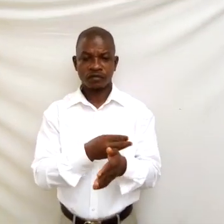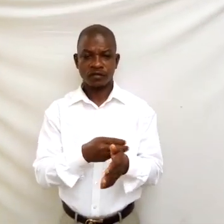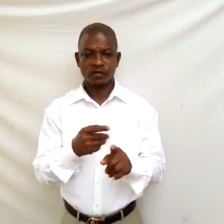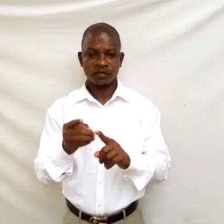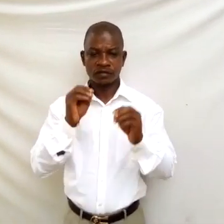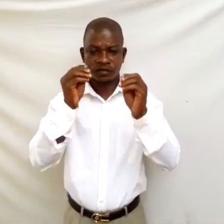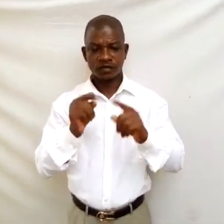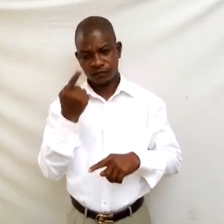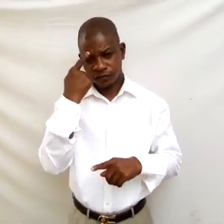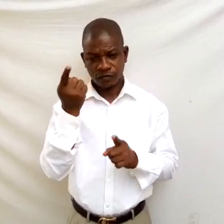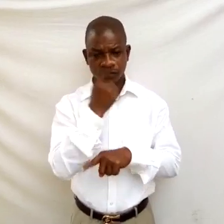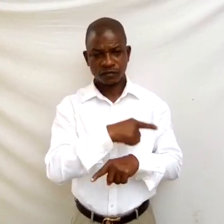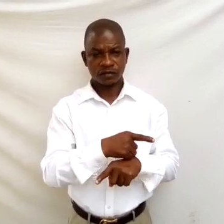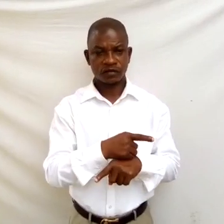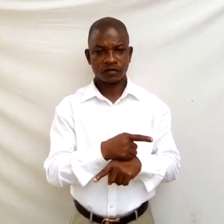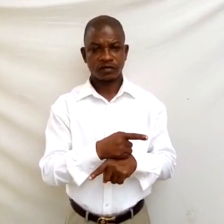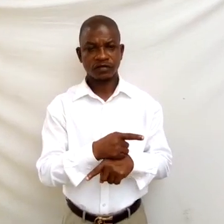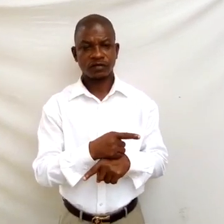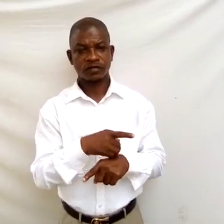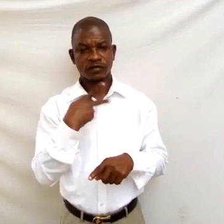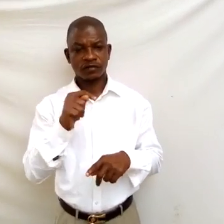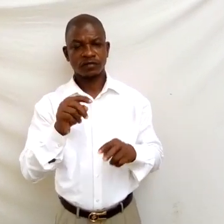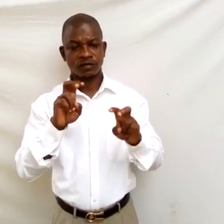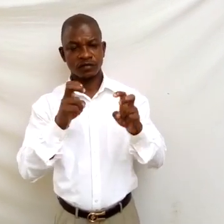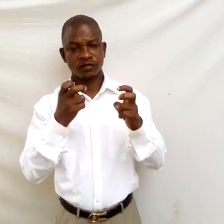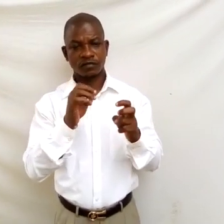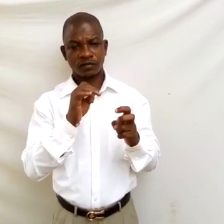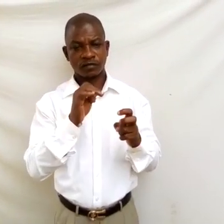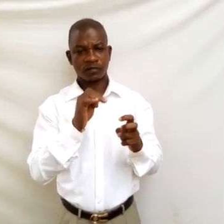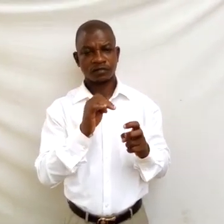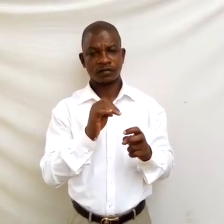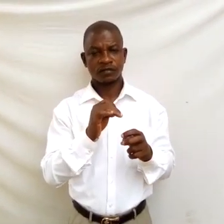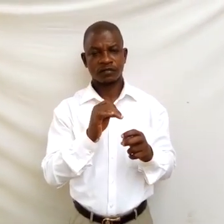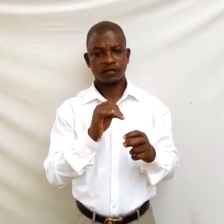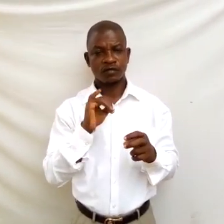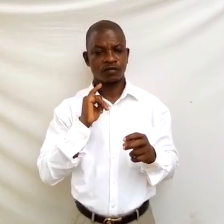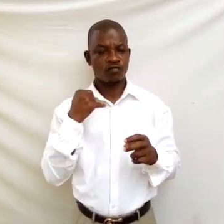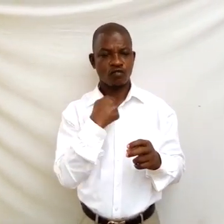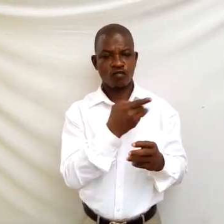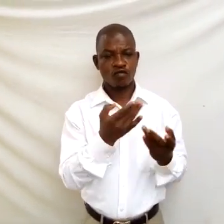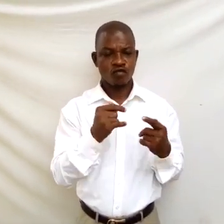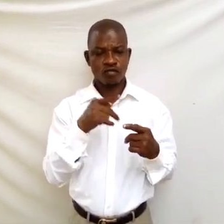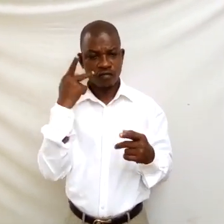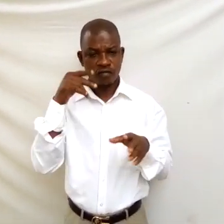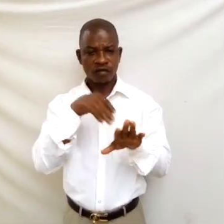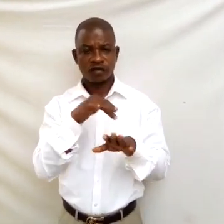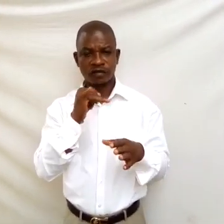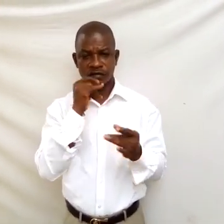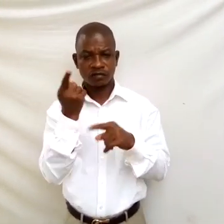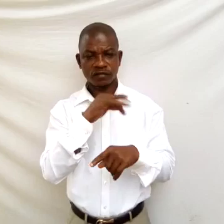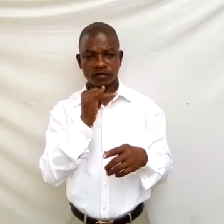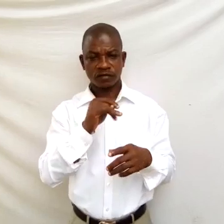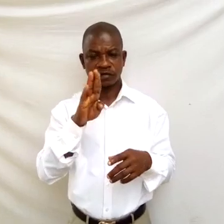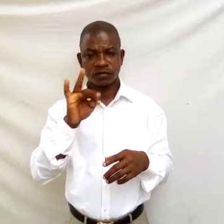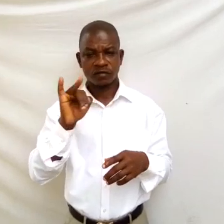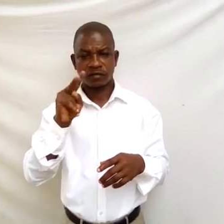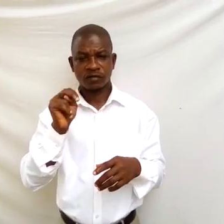today. The topic we want to look at today is binary operation